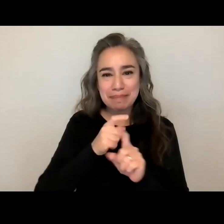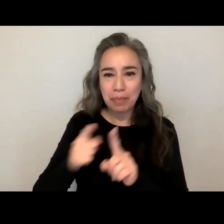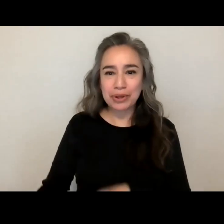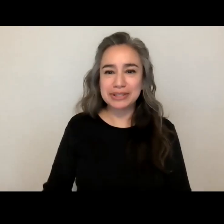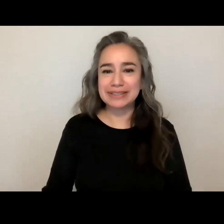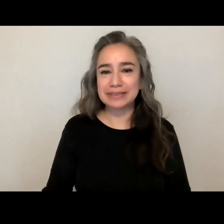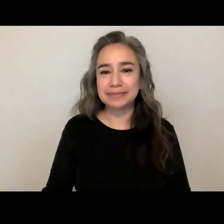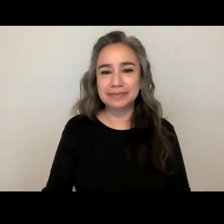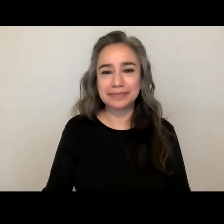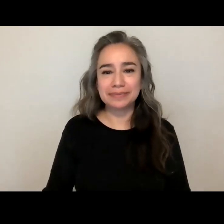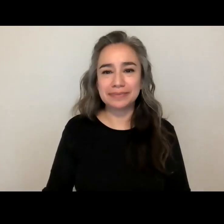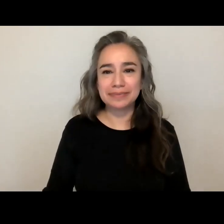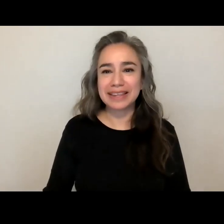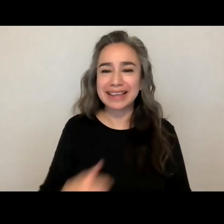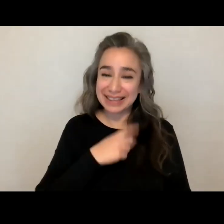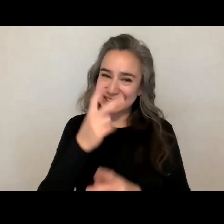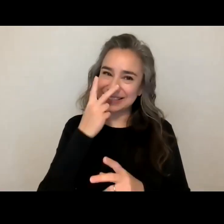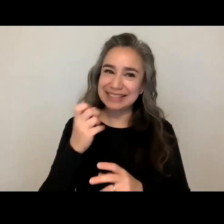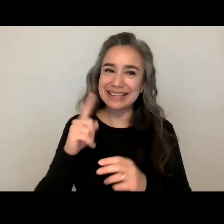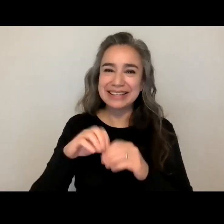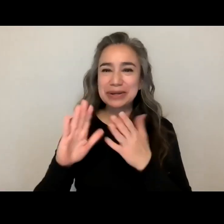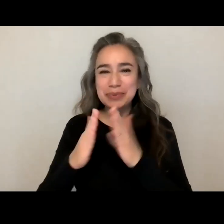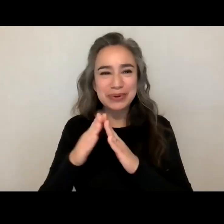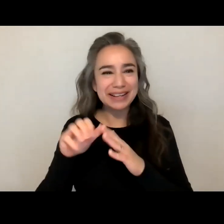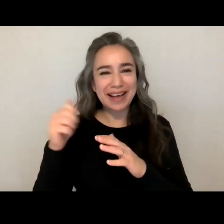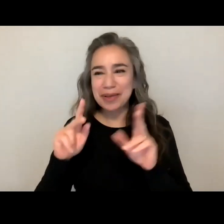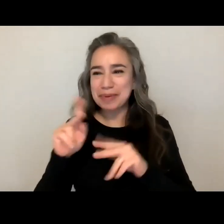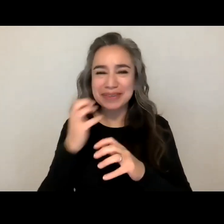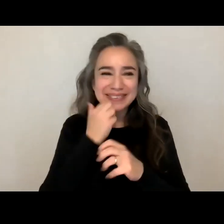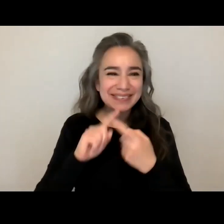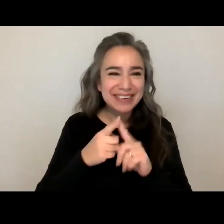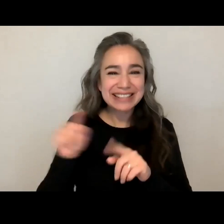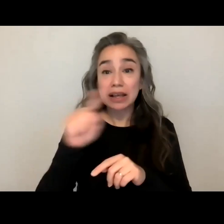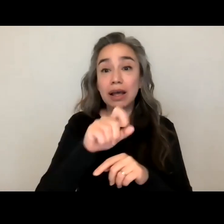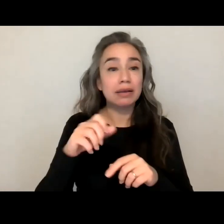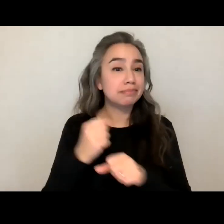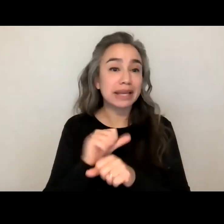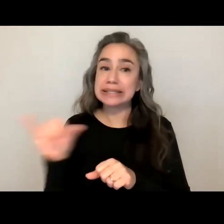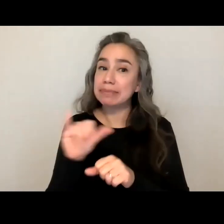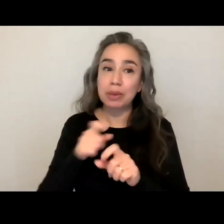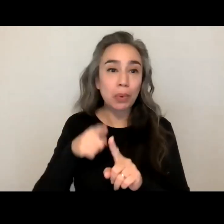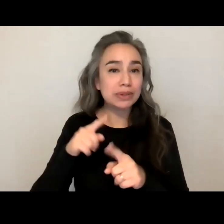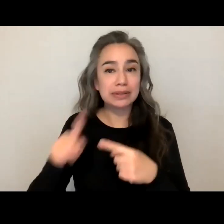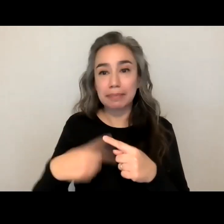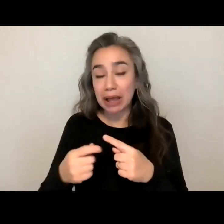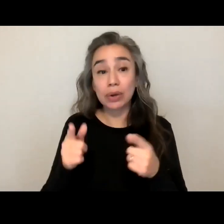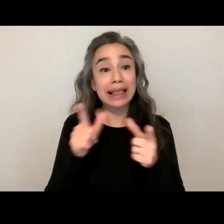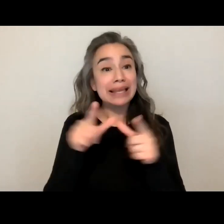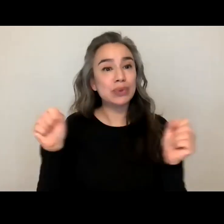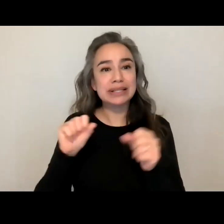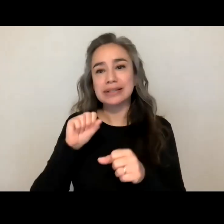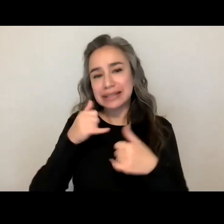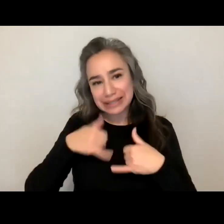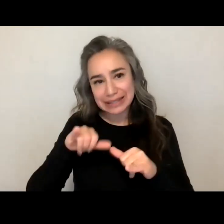in the Q&A our dear friend Arthur Spears making a similar point about linguistics being in a silo. And that's one thing which